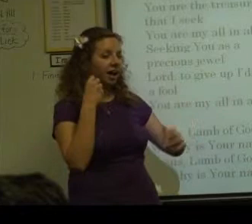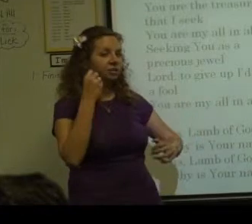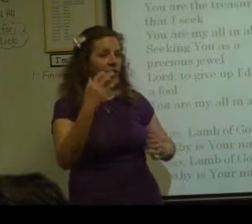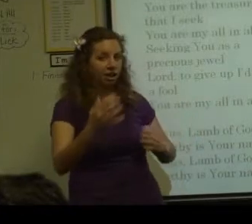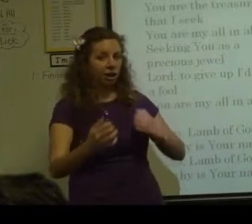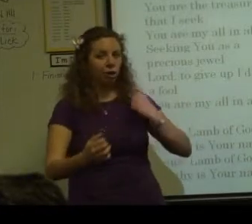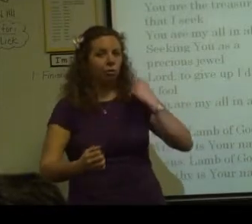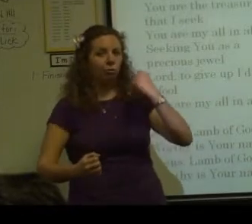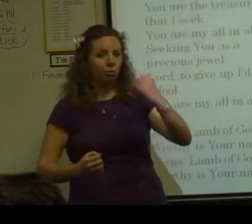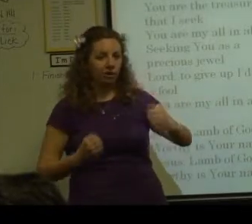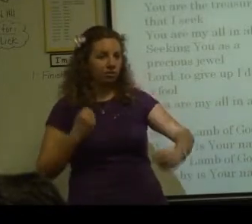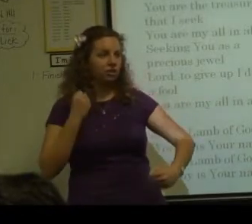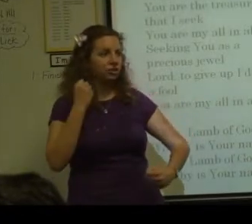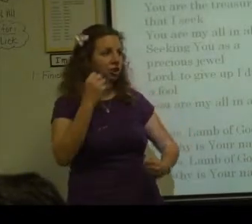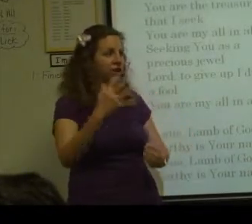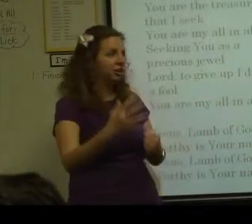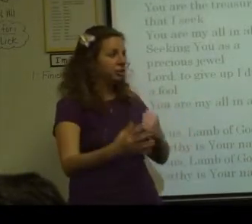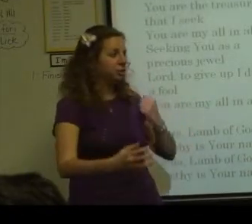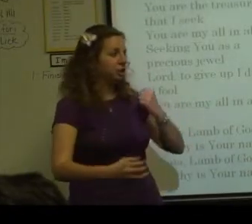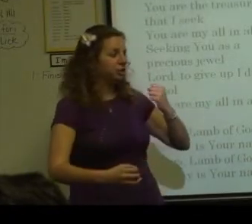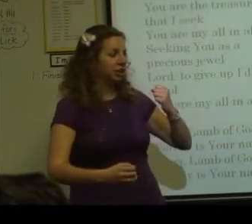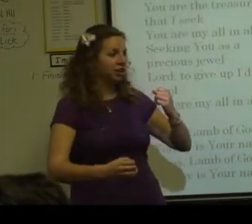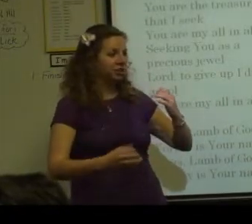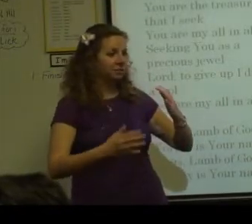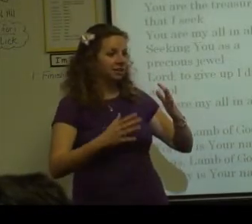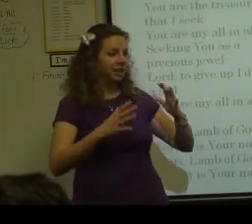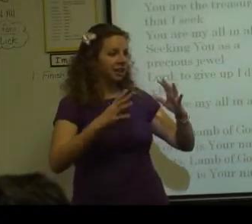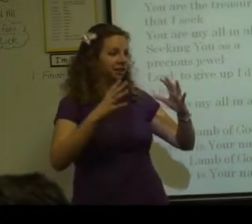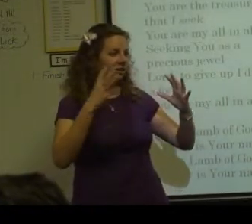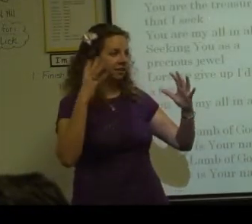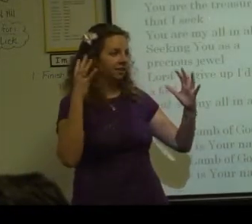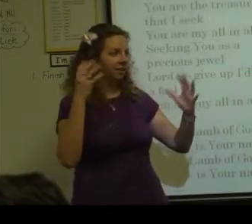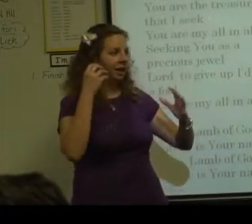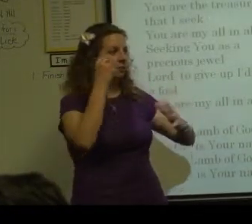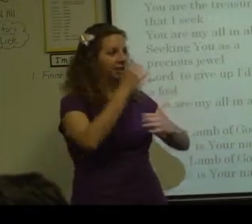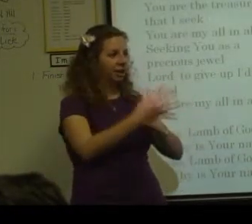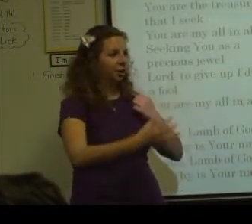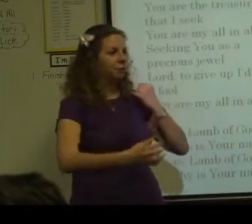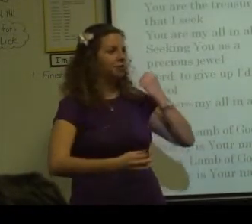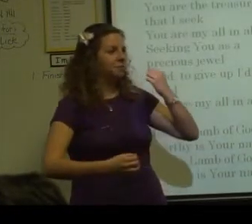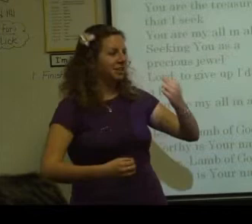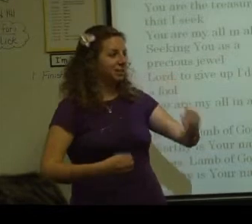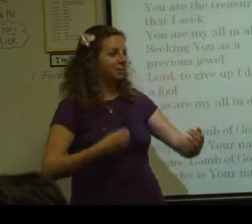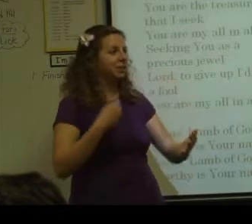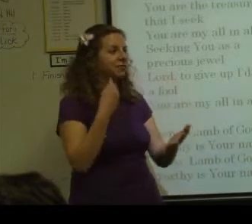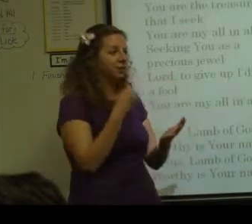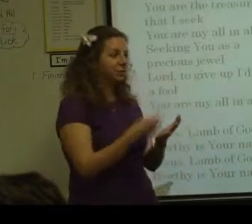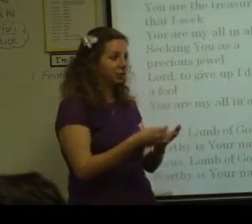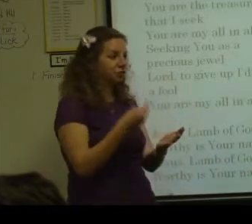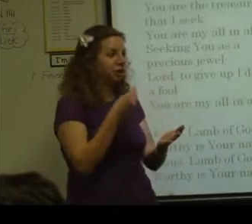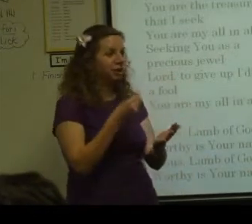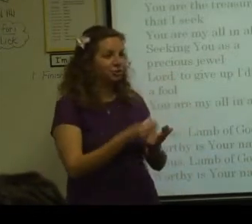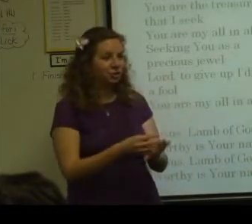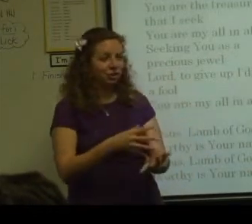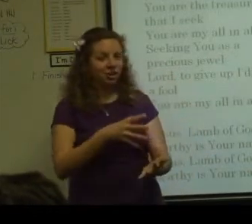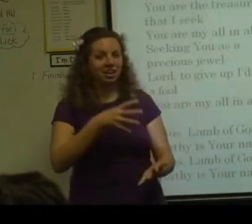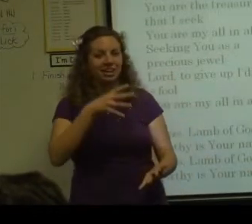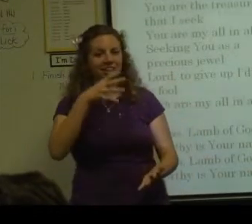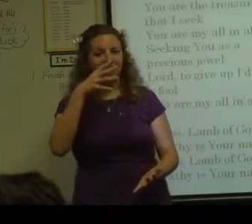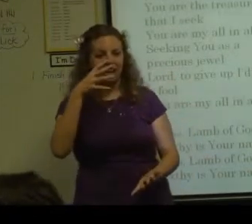I try and go with the song. So I try not to be like, I want to like go with the beat. So if there was like treasure and I can like kind